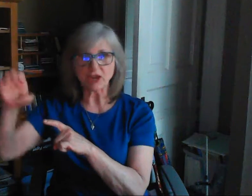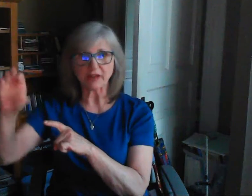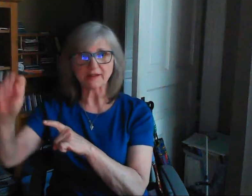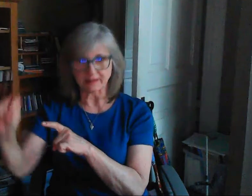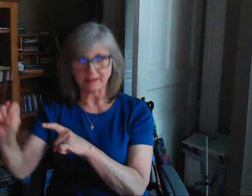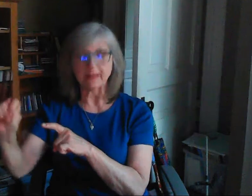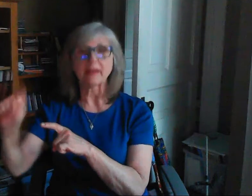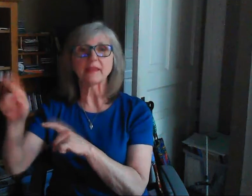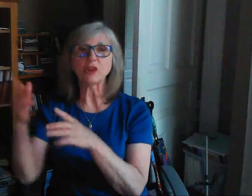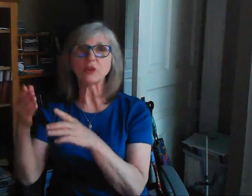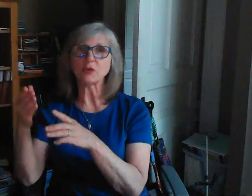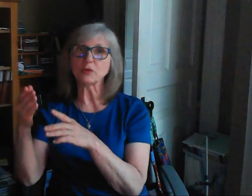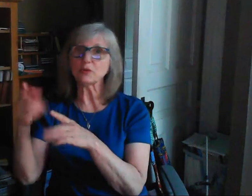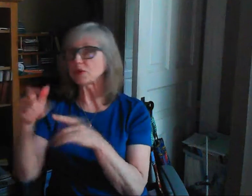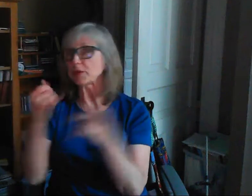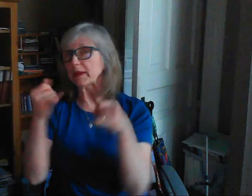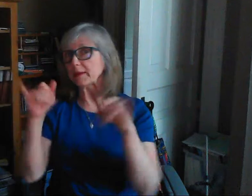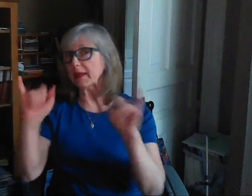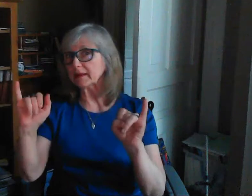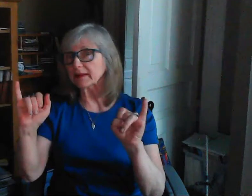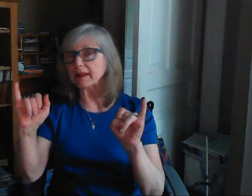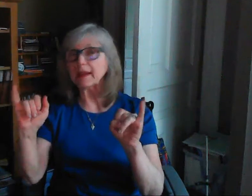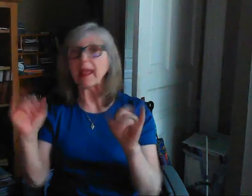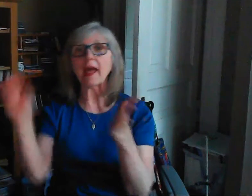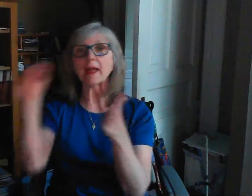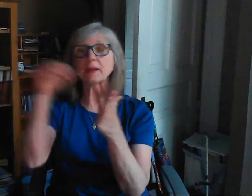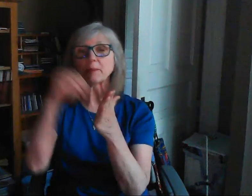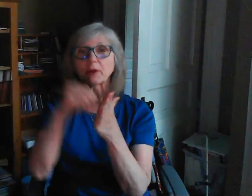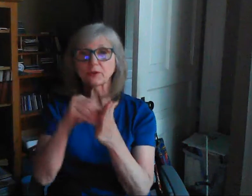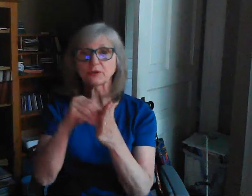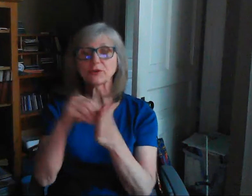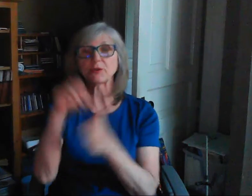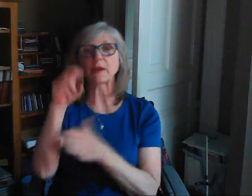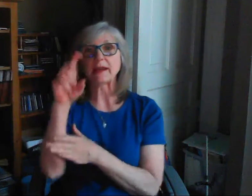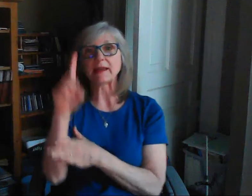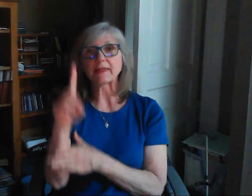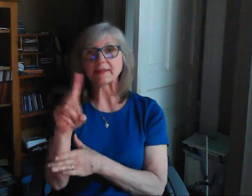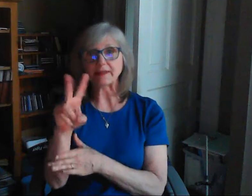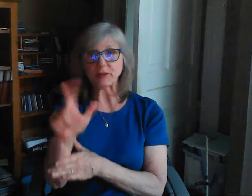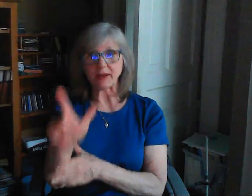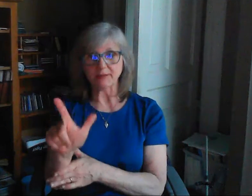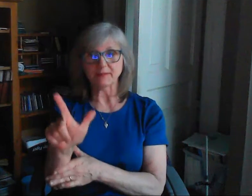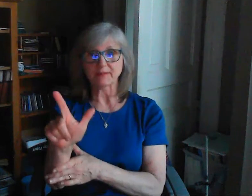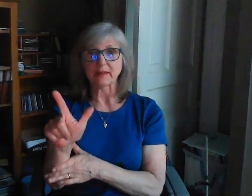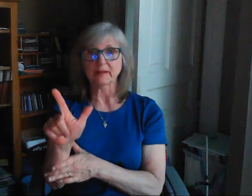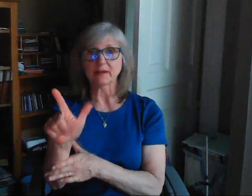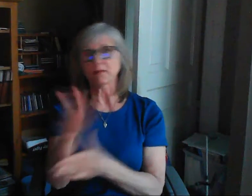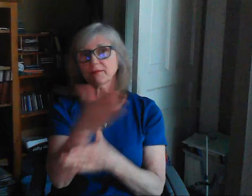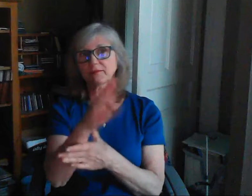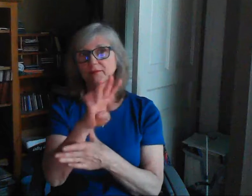project that you do independently and post to D2L. So,